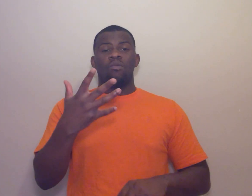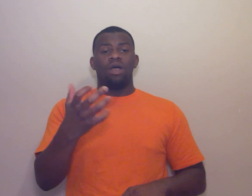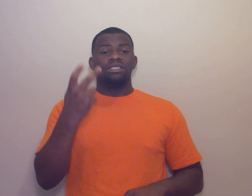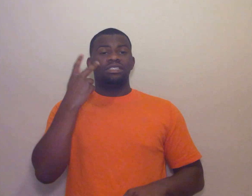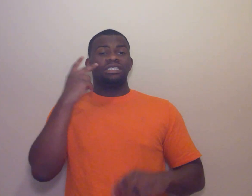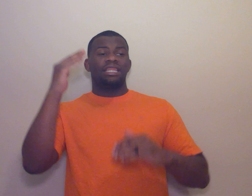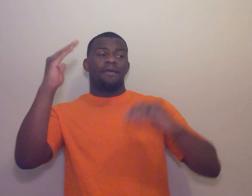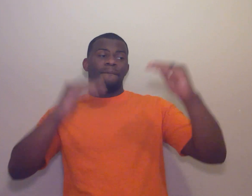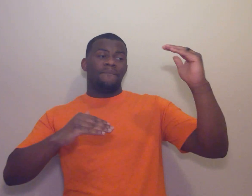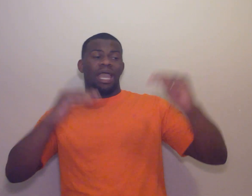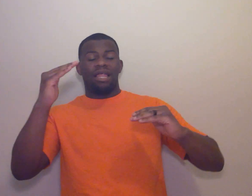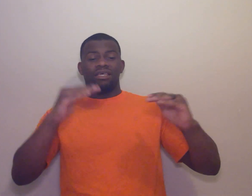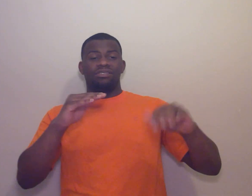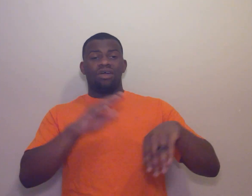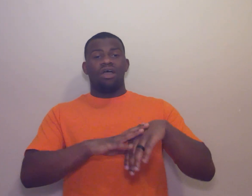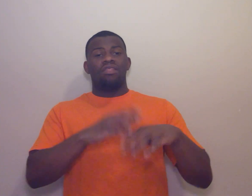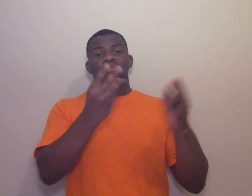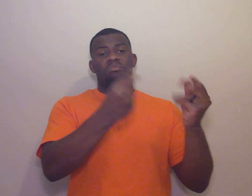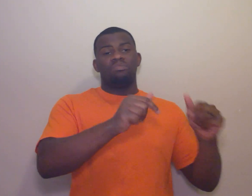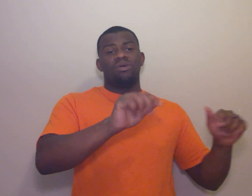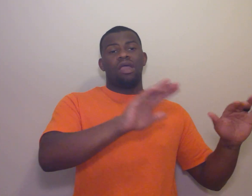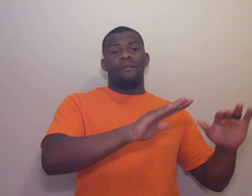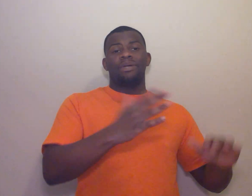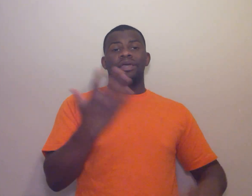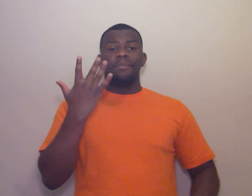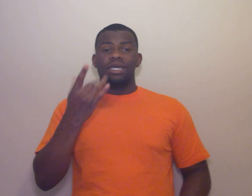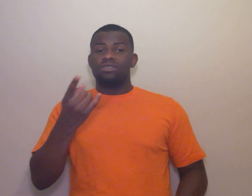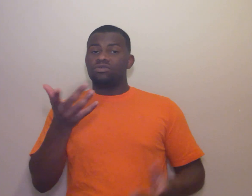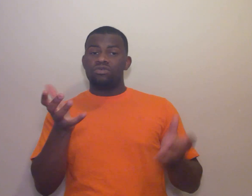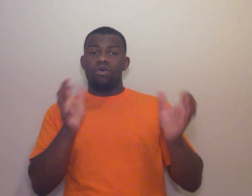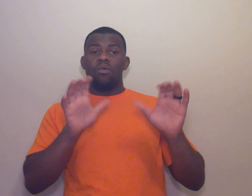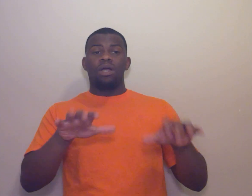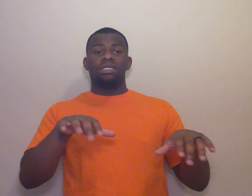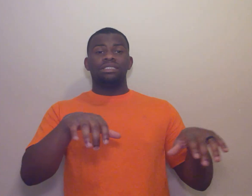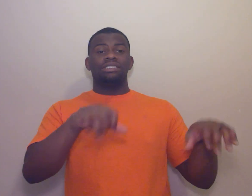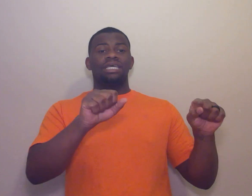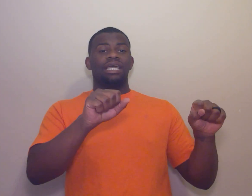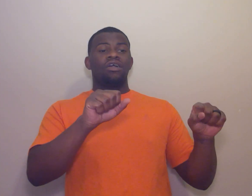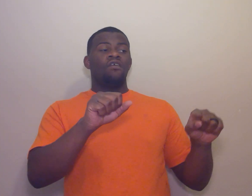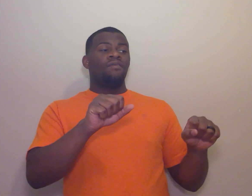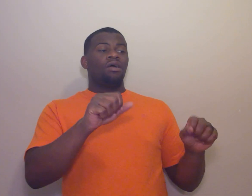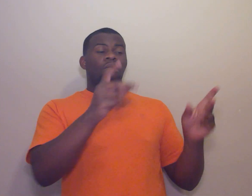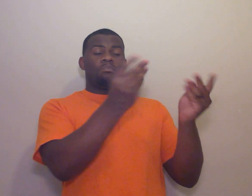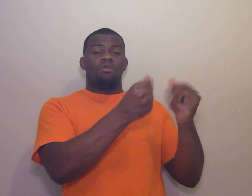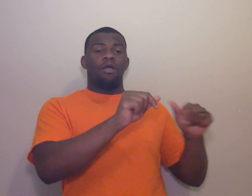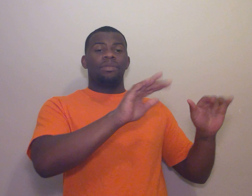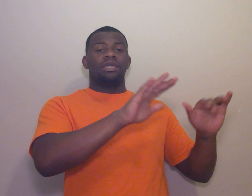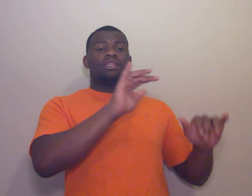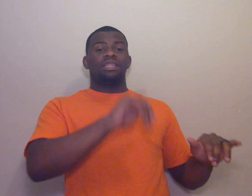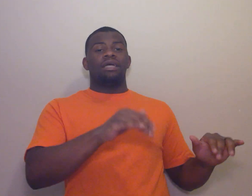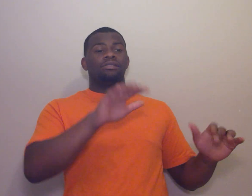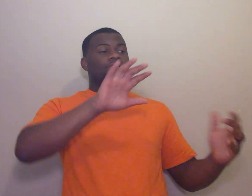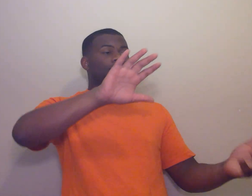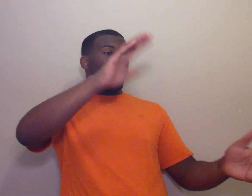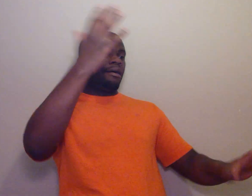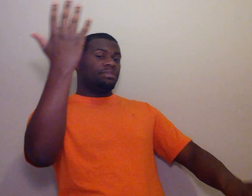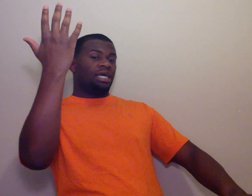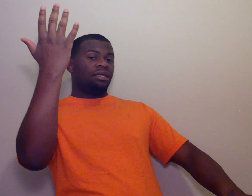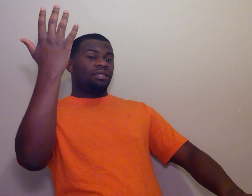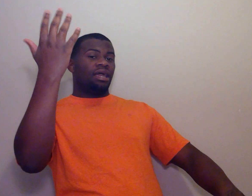want to take over on a property that's upside down. You would much rather do a short sale on something like that, but